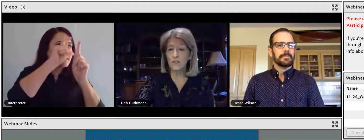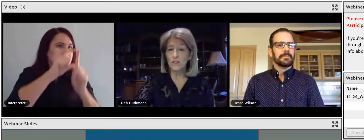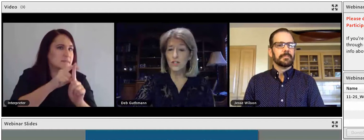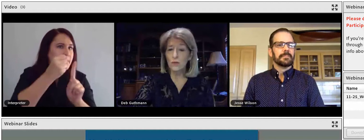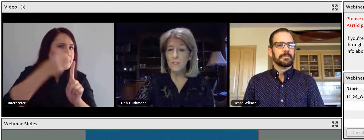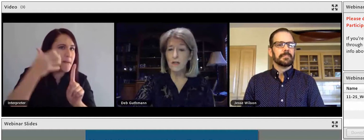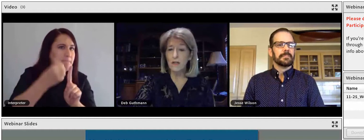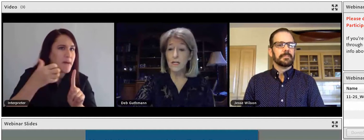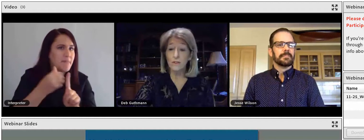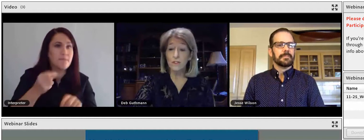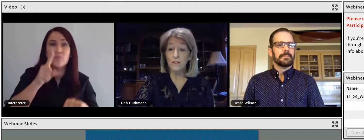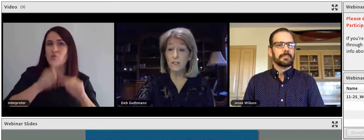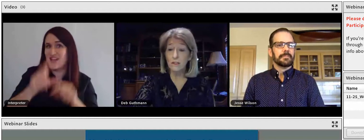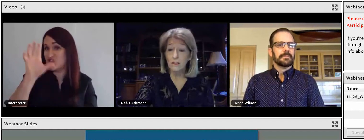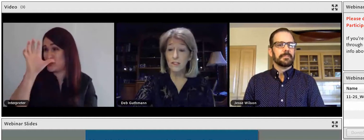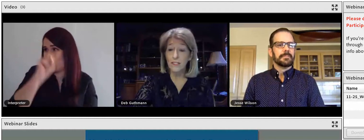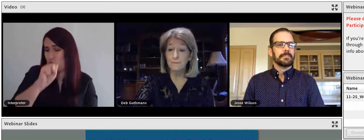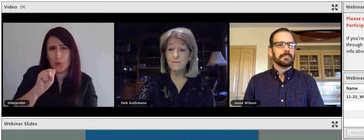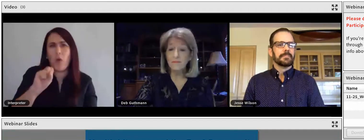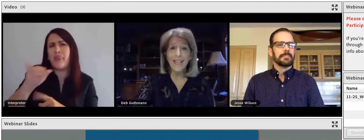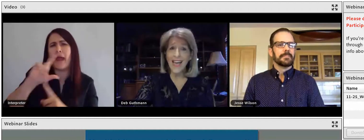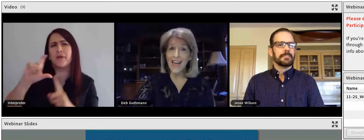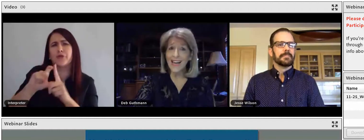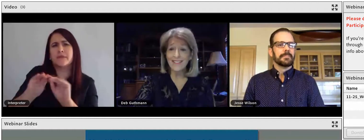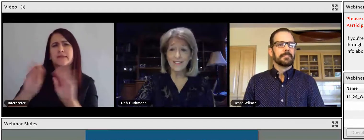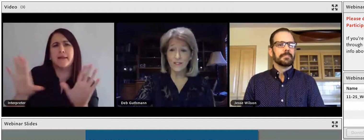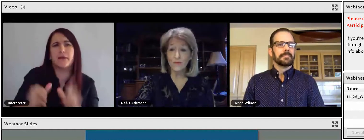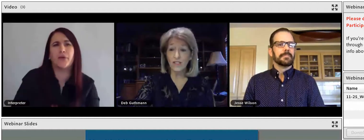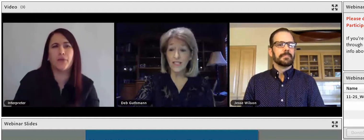that certain terms are understood clearly.